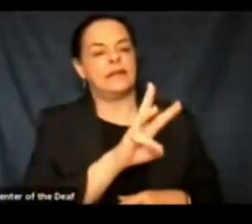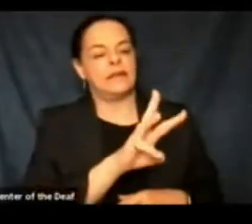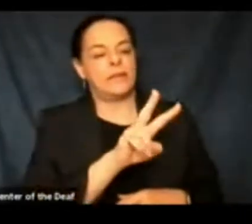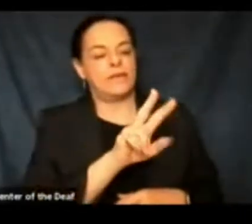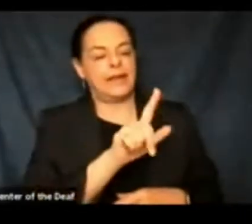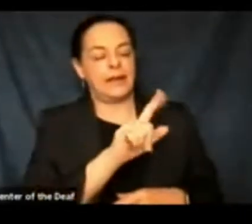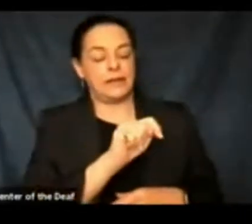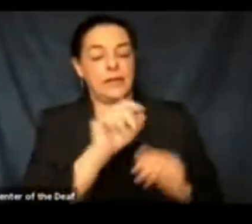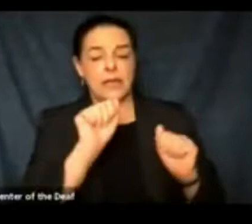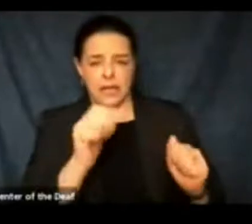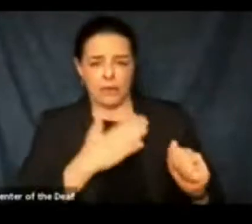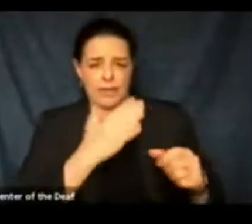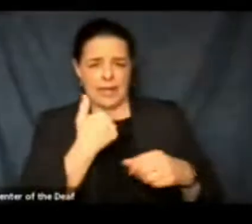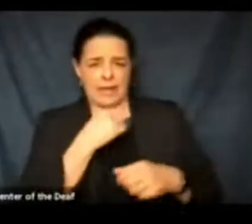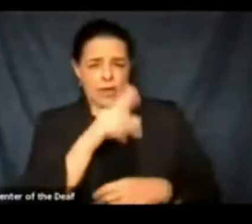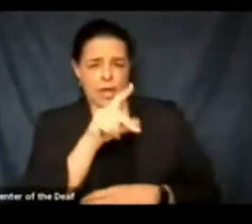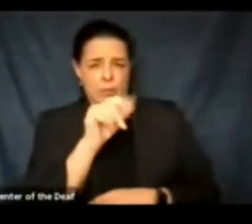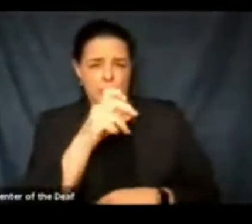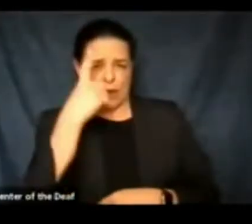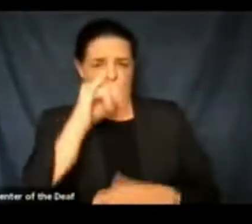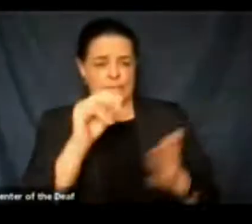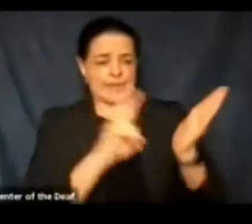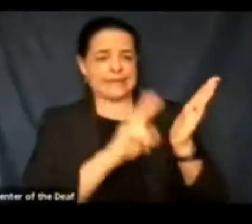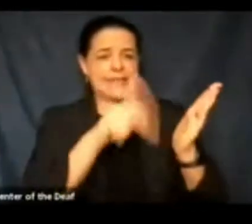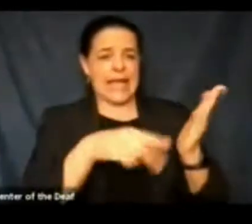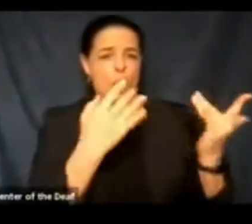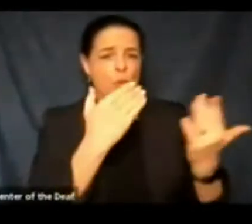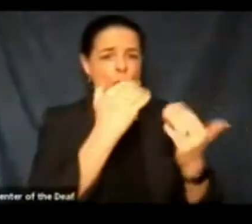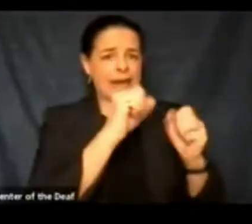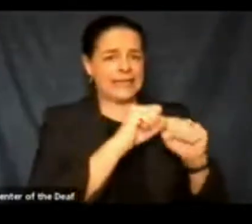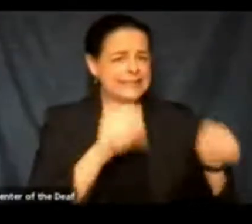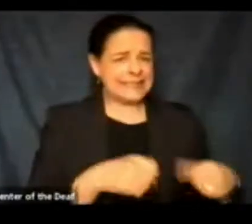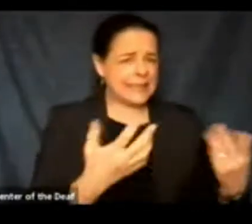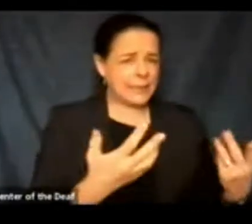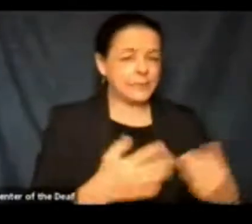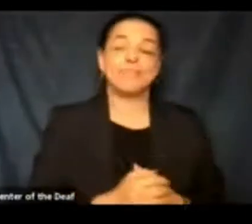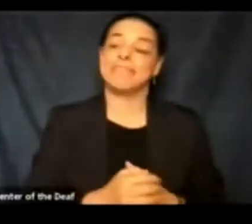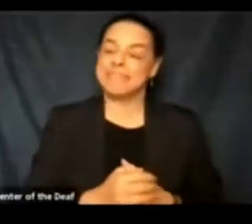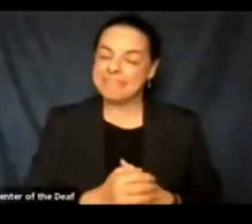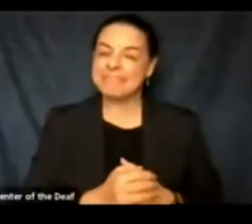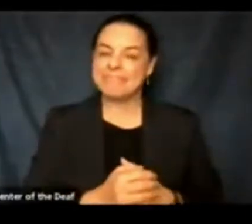can we please get an update on the sign-up waiting system? Yep.